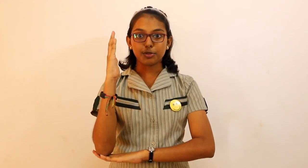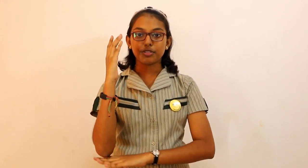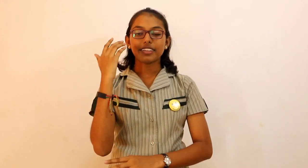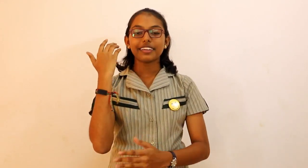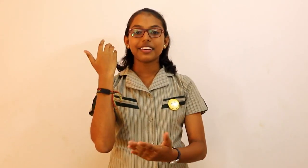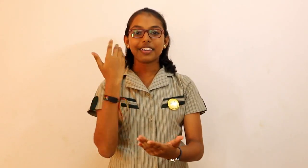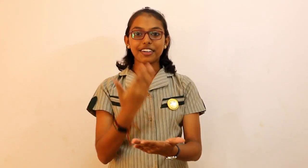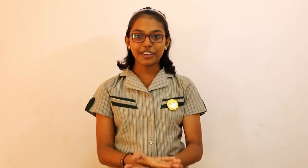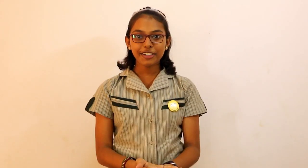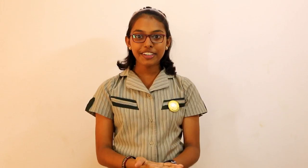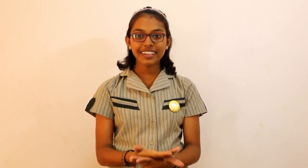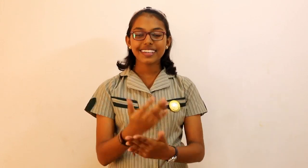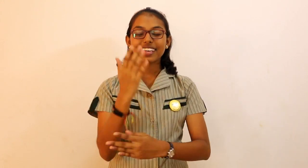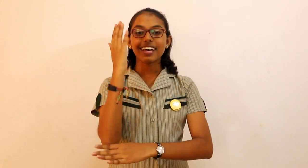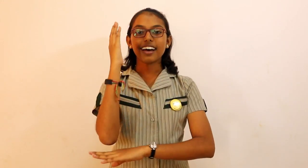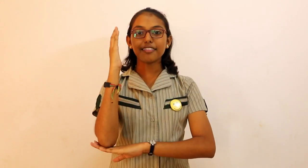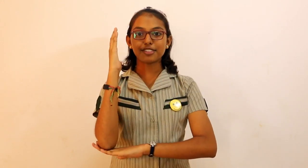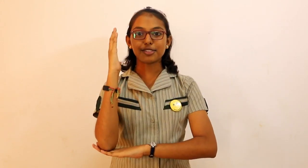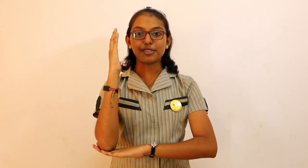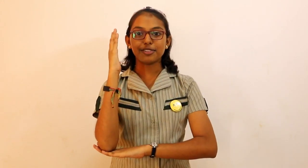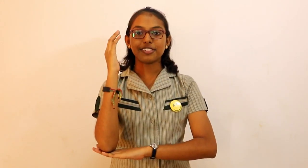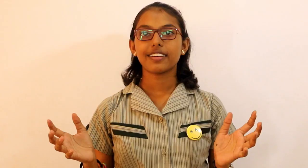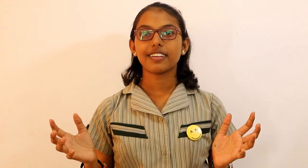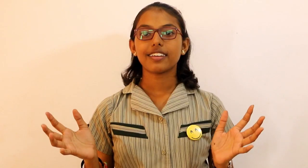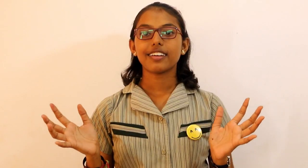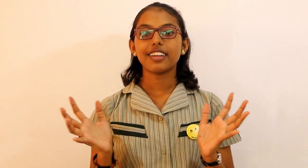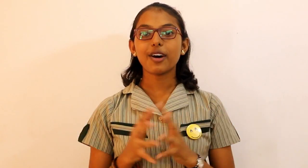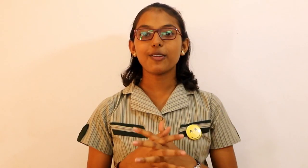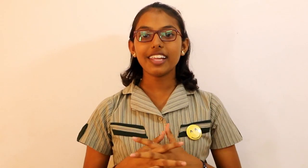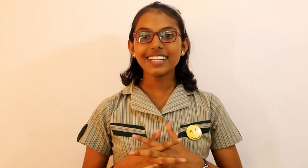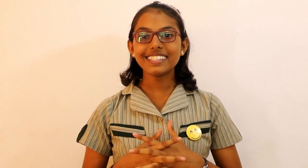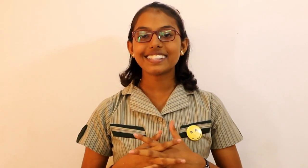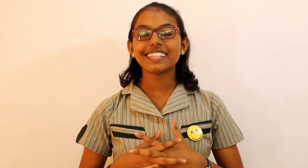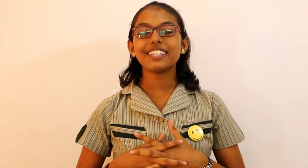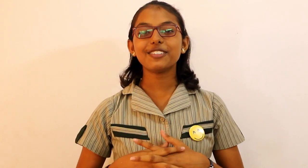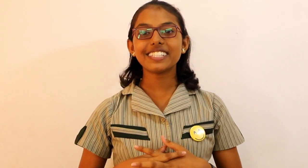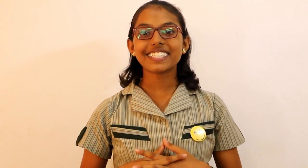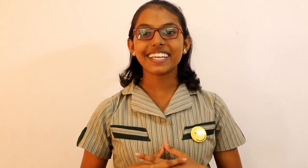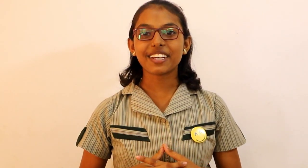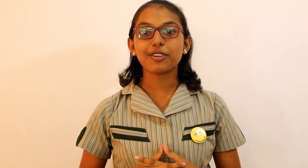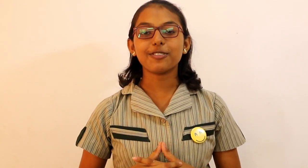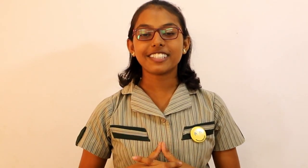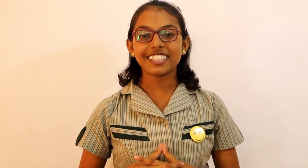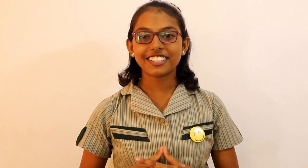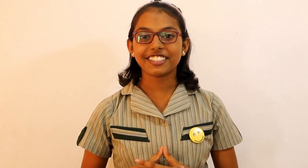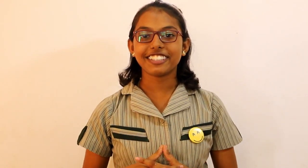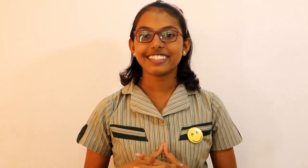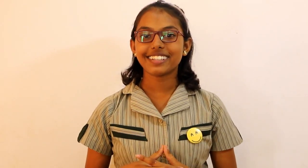afternoon. Good afternoon. Now let's use it in a conversation.